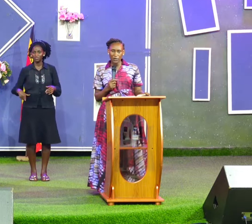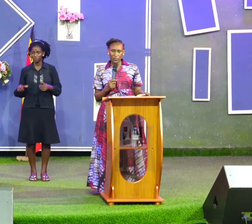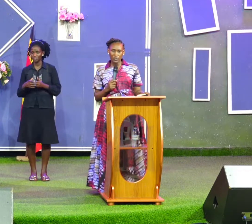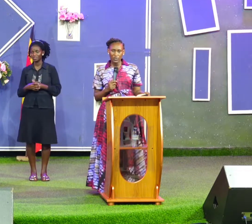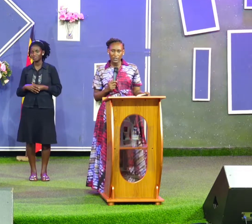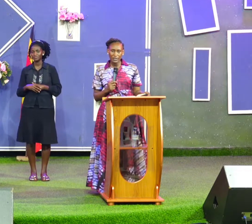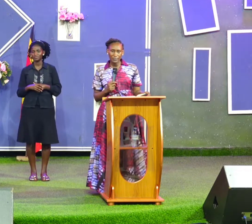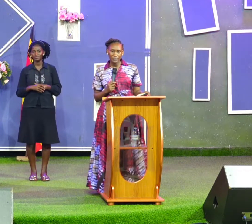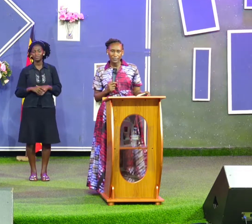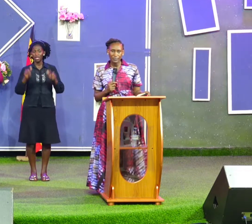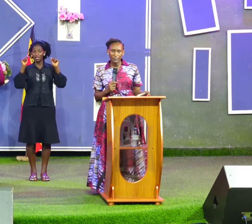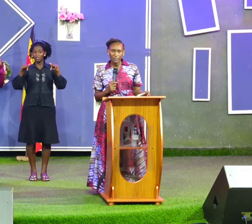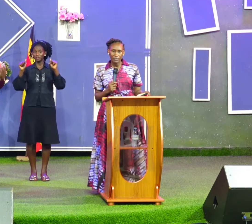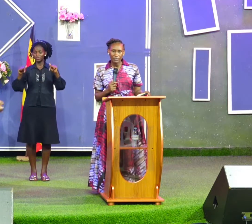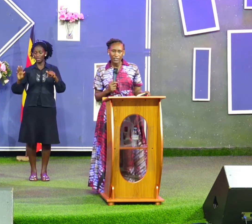be to the good Lord.